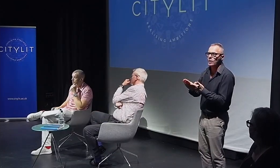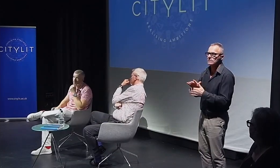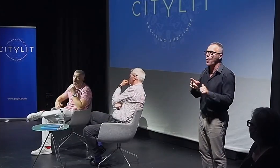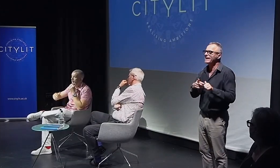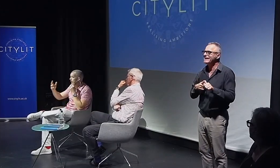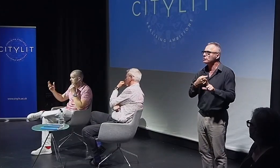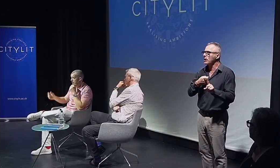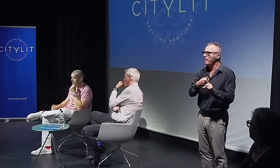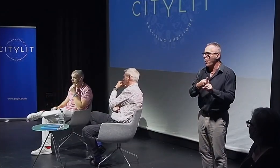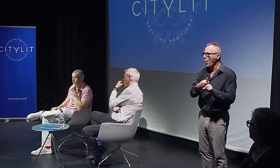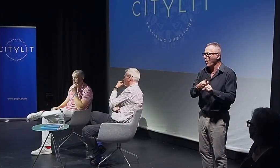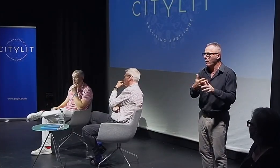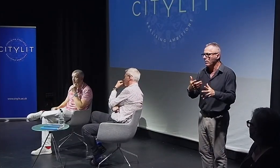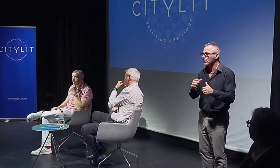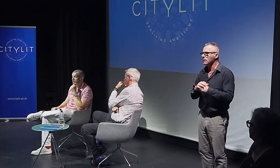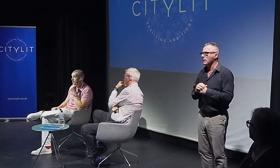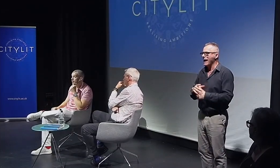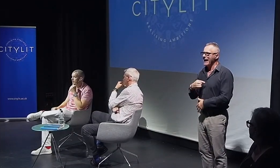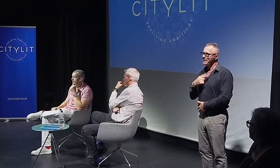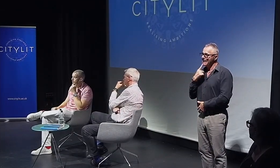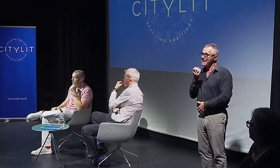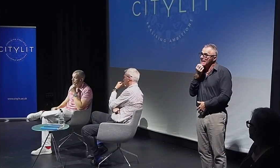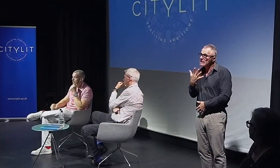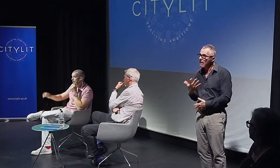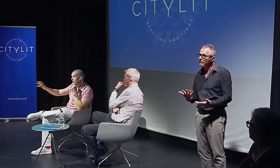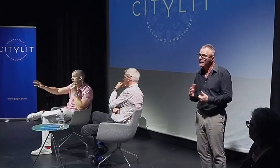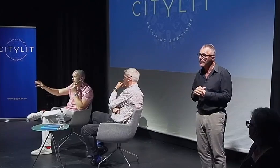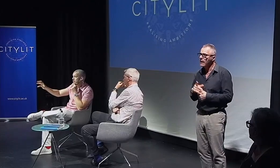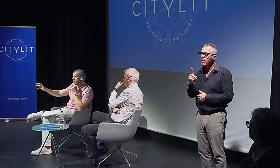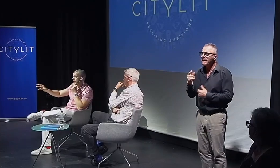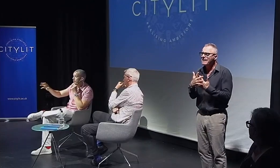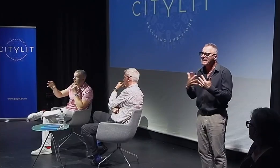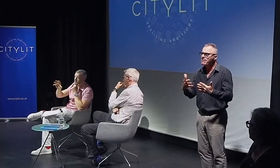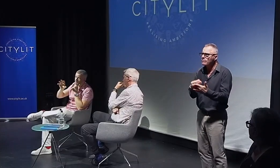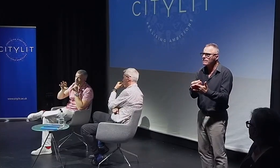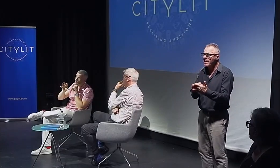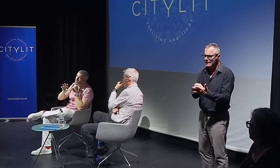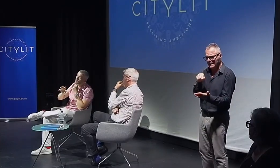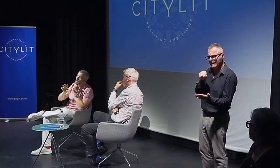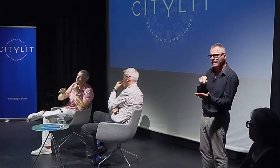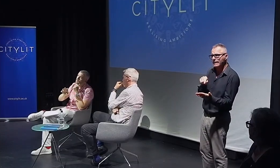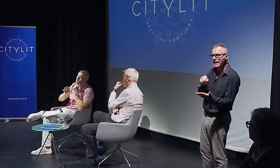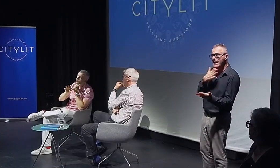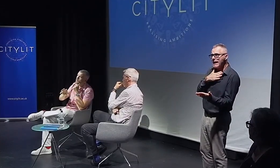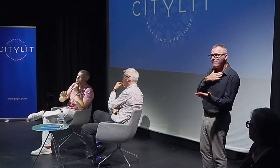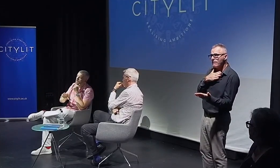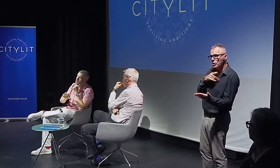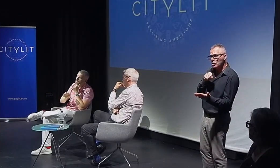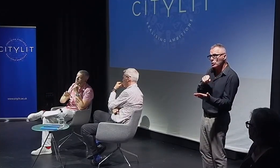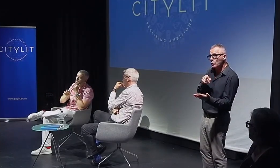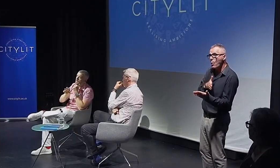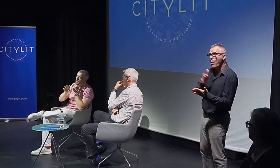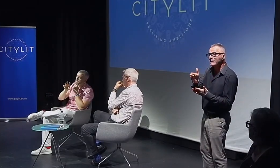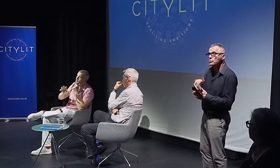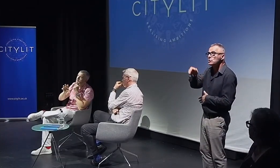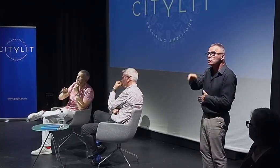Kapoor for like X amount of money. And I'm like, that's lovely. But the amount of money that you got there, imagine if you went round to student